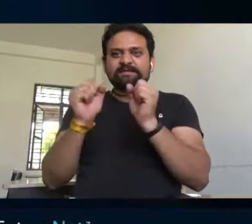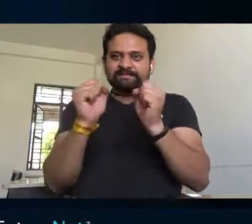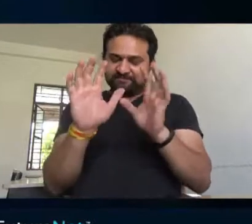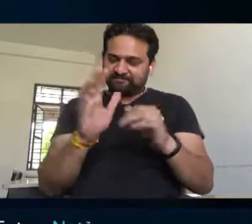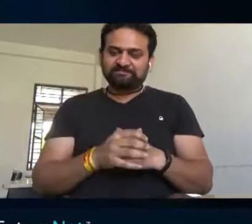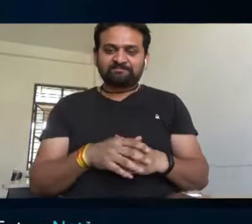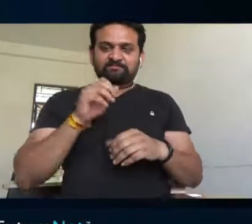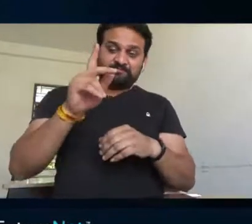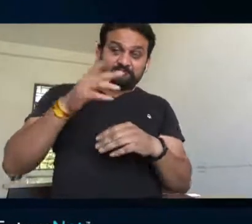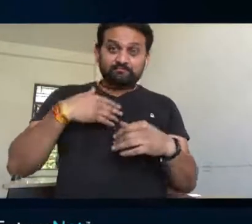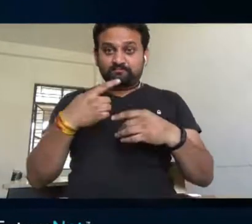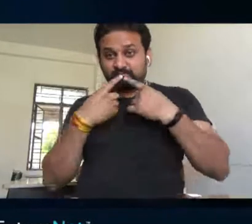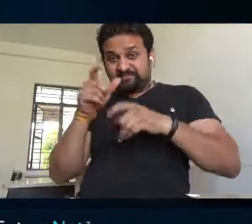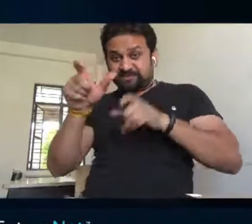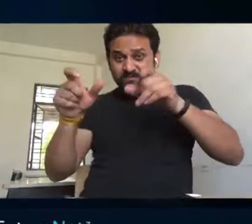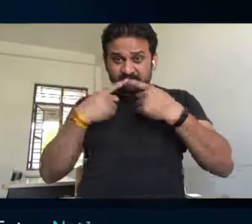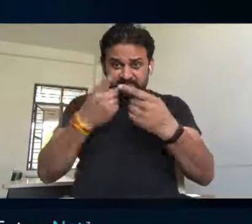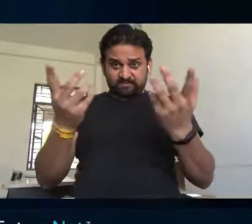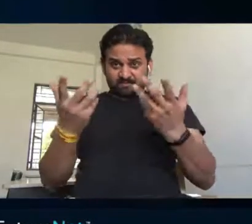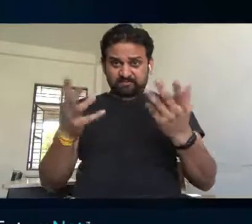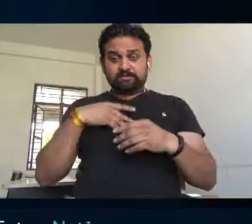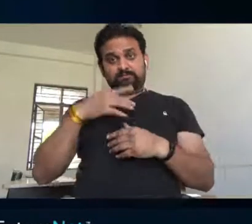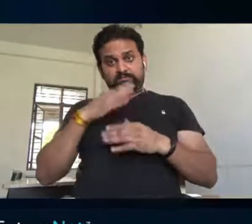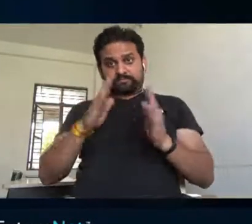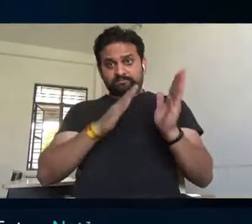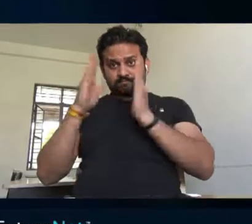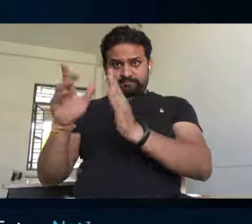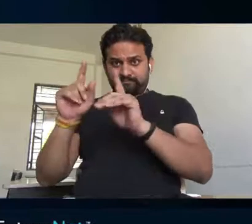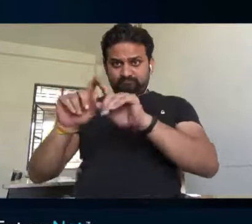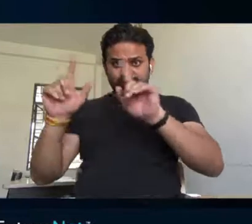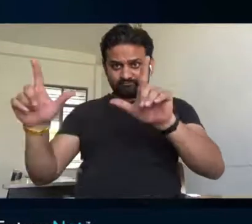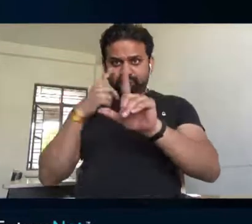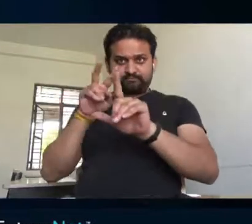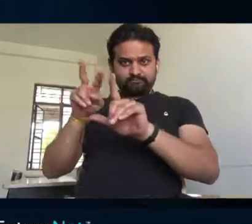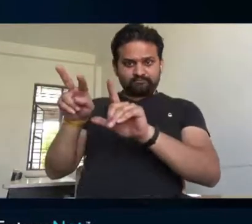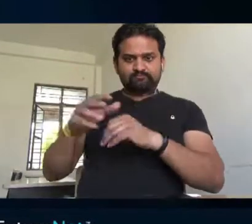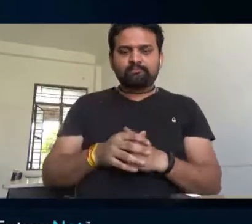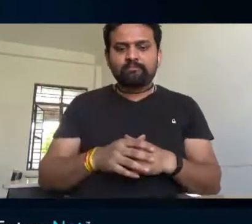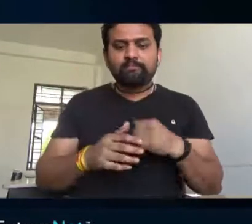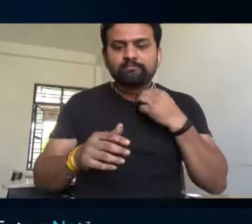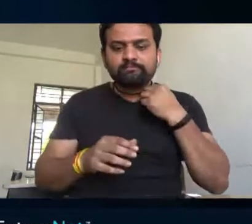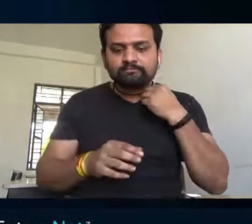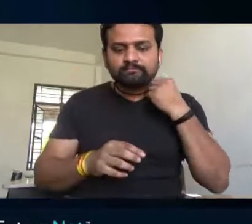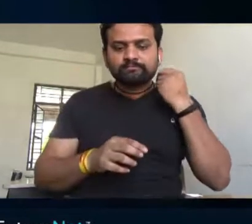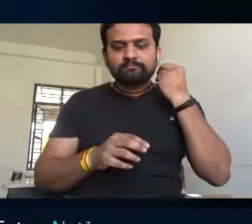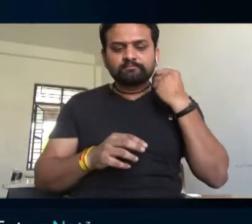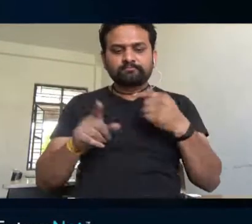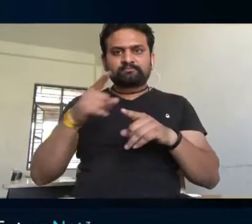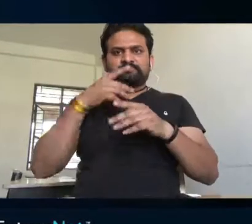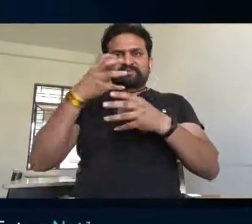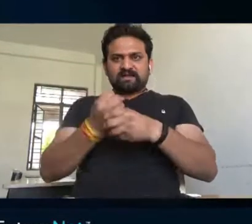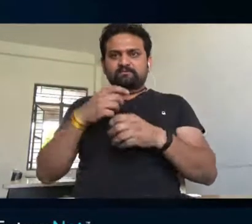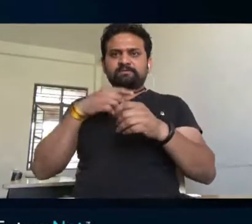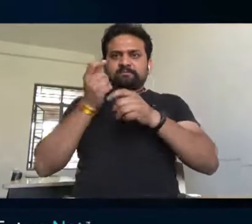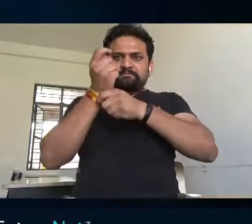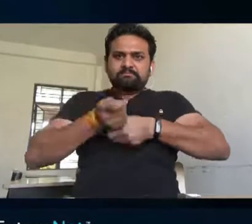how to say in English, work hard, then you will get it. In other words. One more time, sorry for my